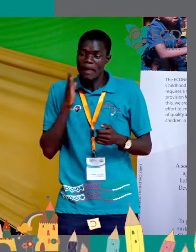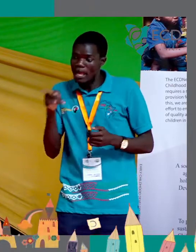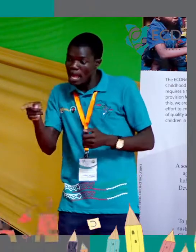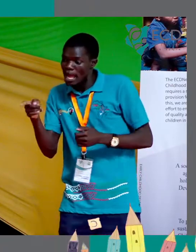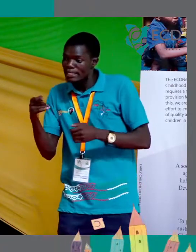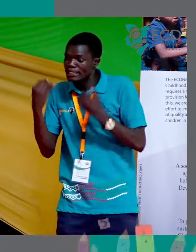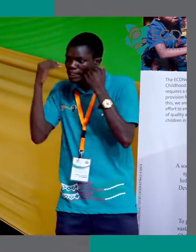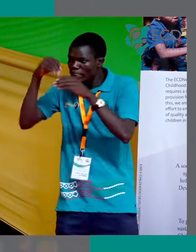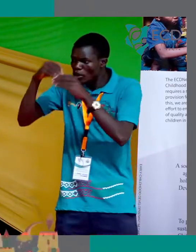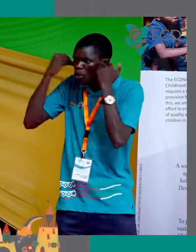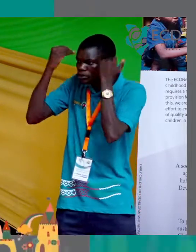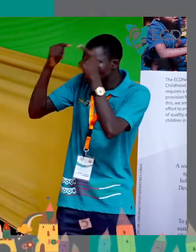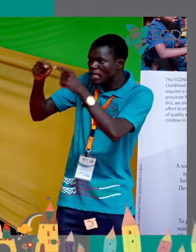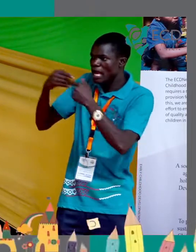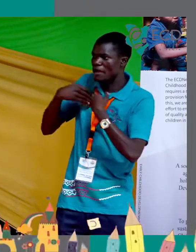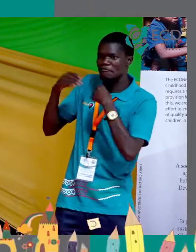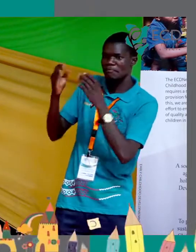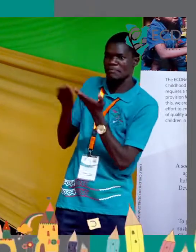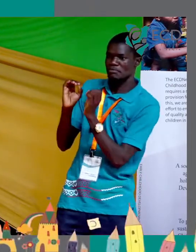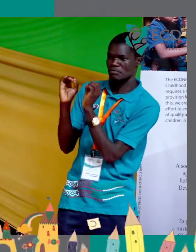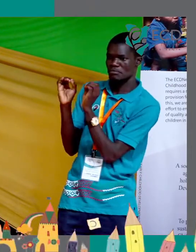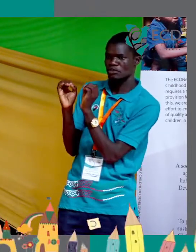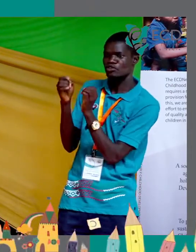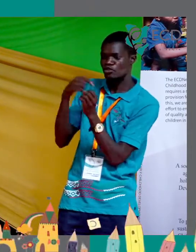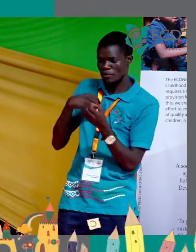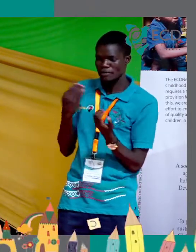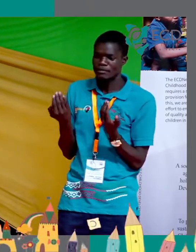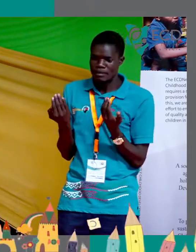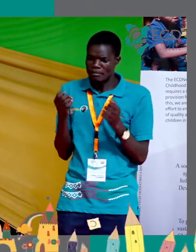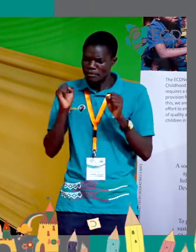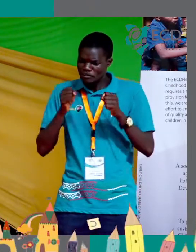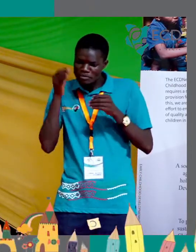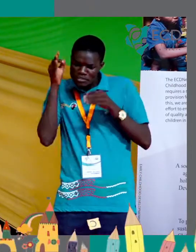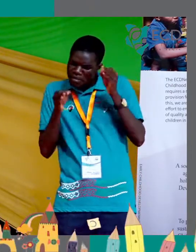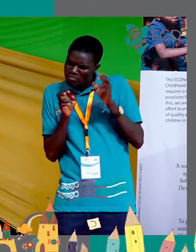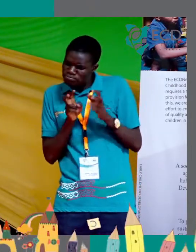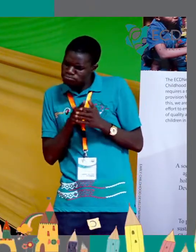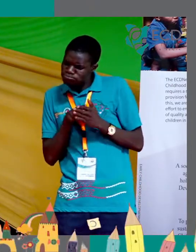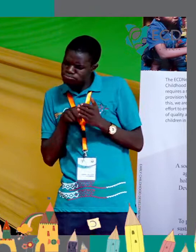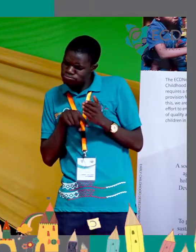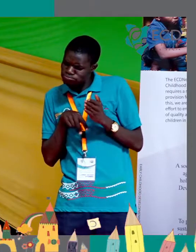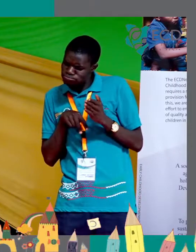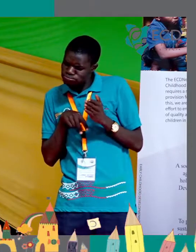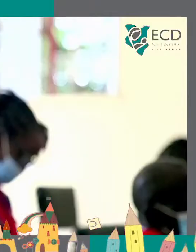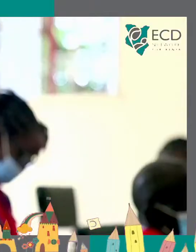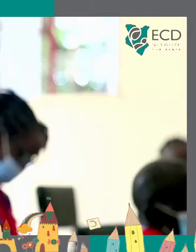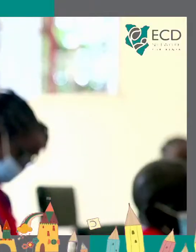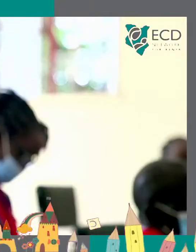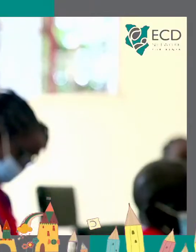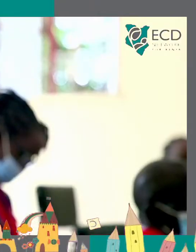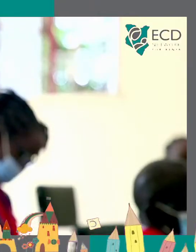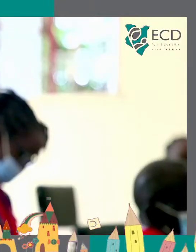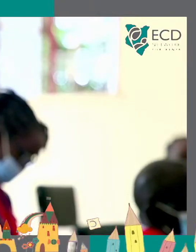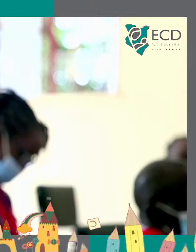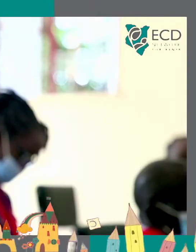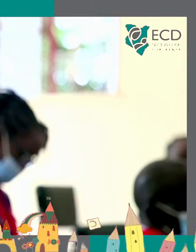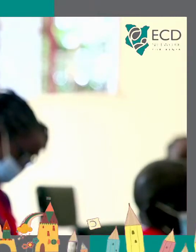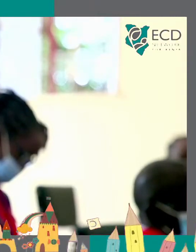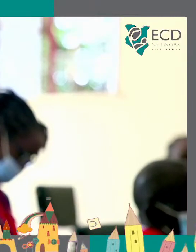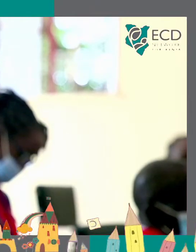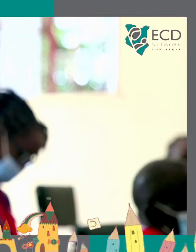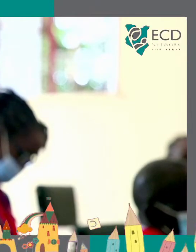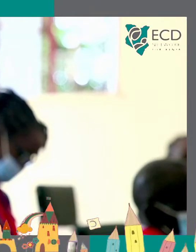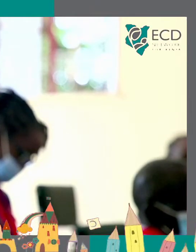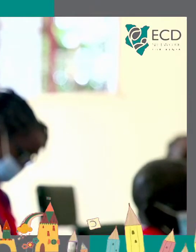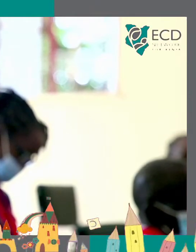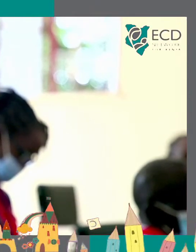Currently, the children basically stay with their mothers in prison. They go through the same routines that the mothers go through in the